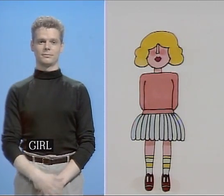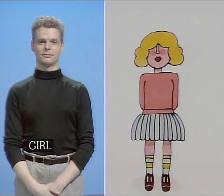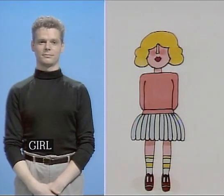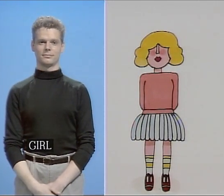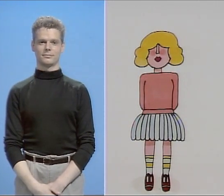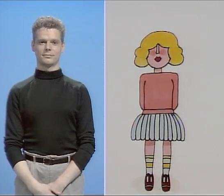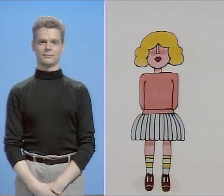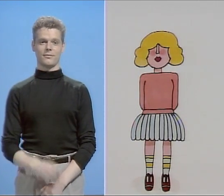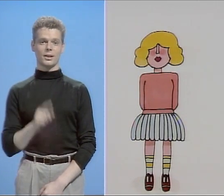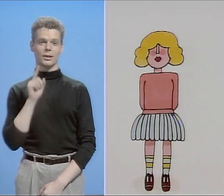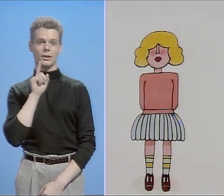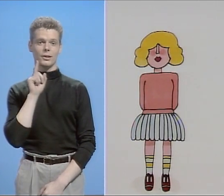Girl.